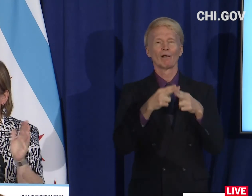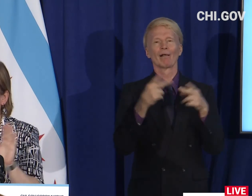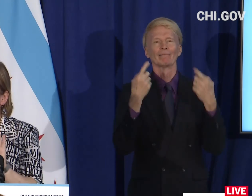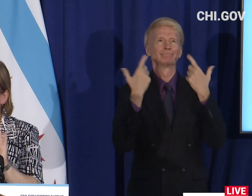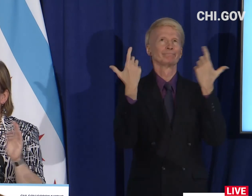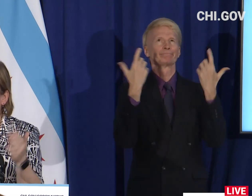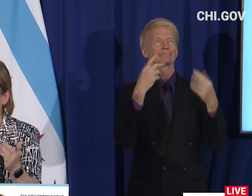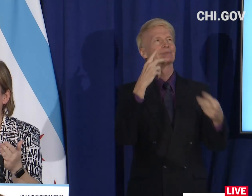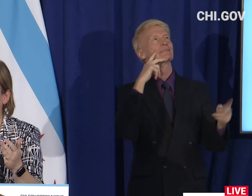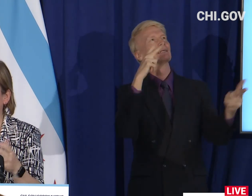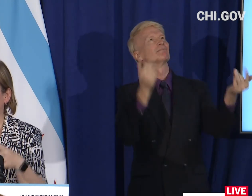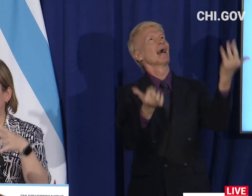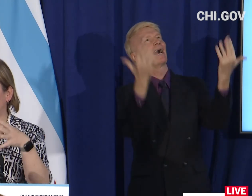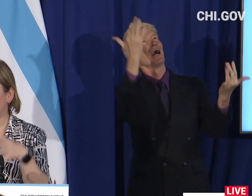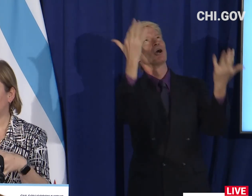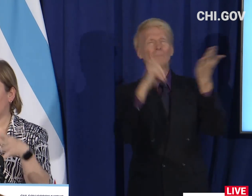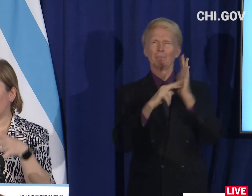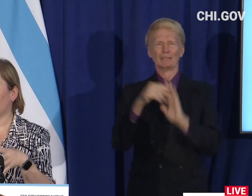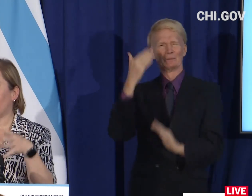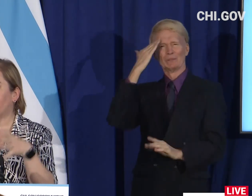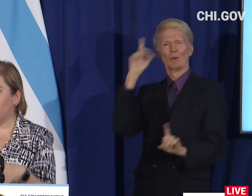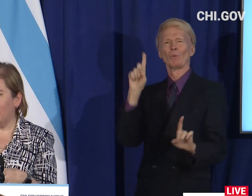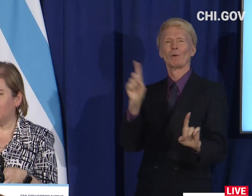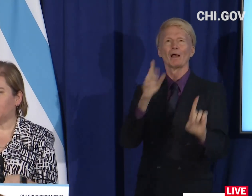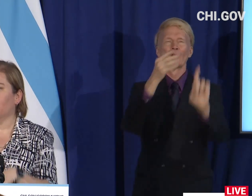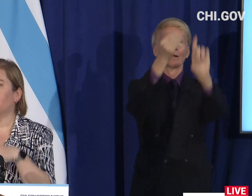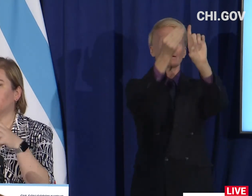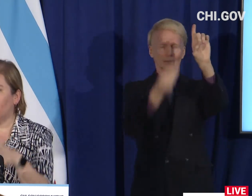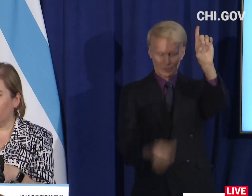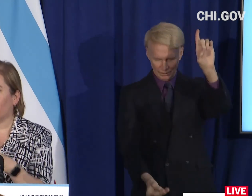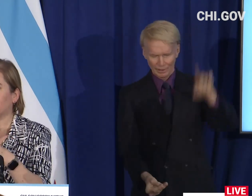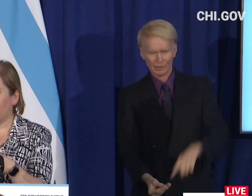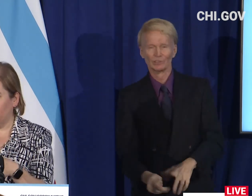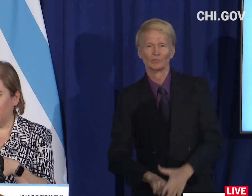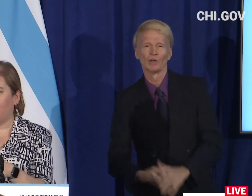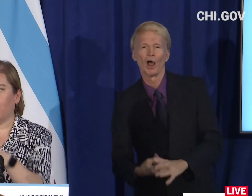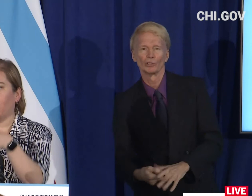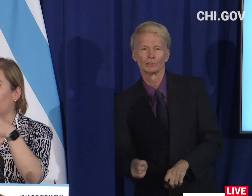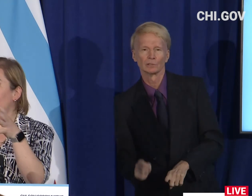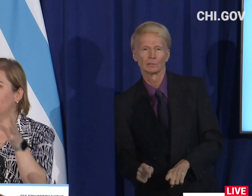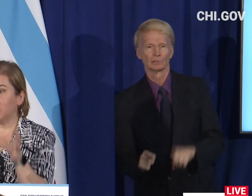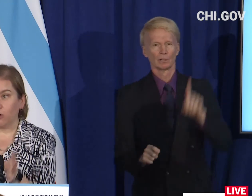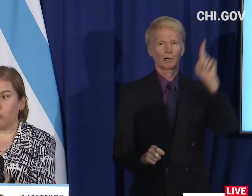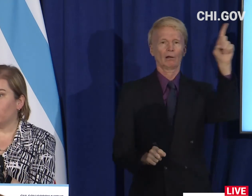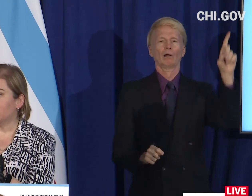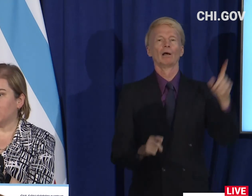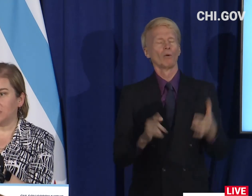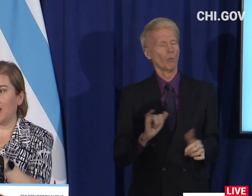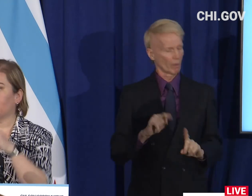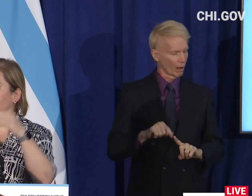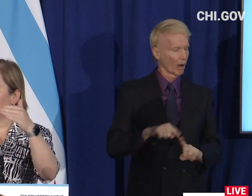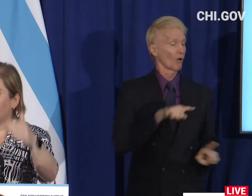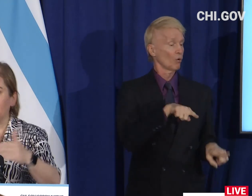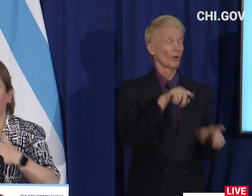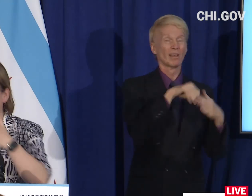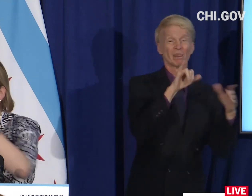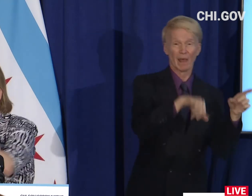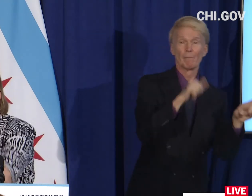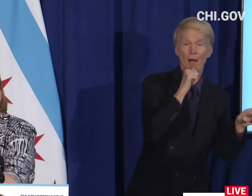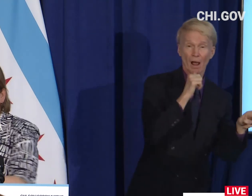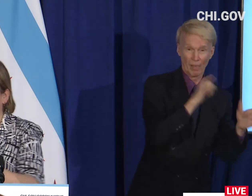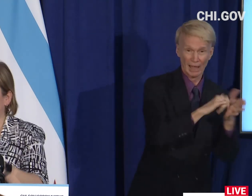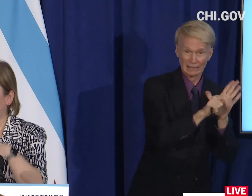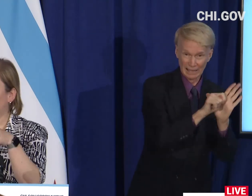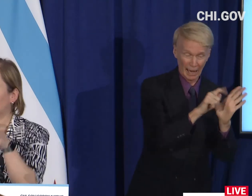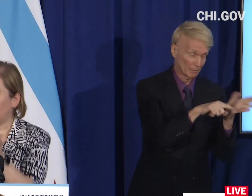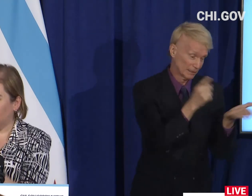often do an outbreak investigation starting from a place. So we'll look, for example, at that bar. We said, who was in this gathering? Let's reach out.